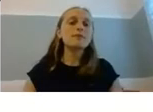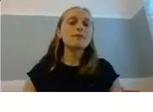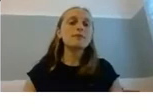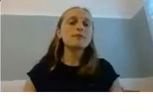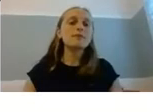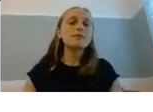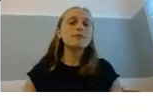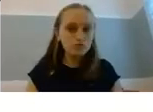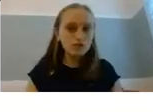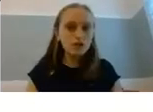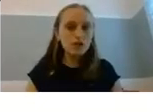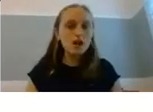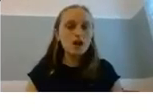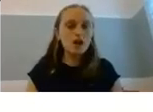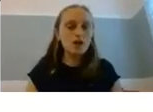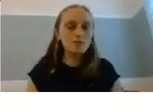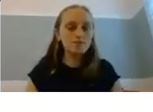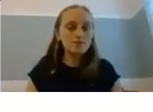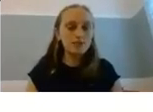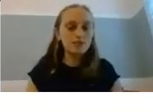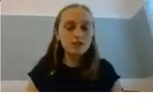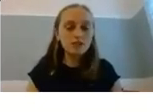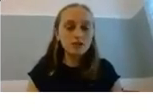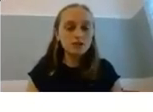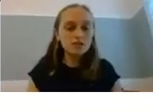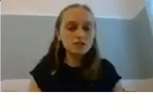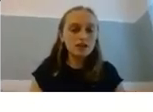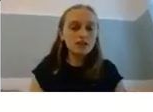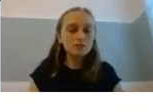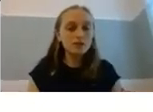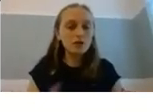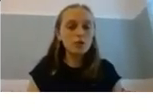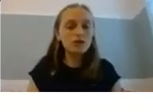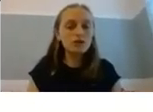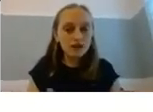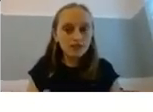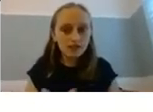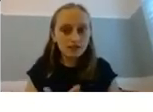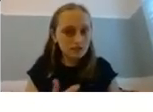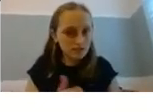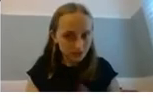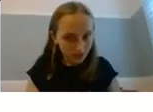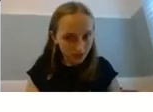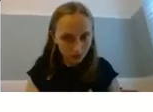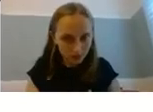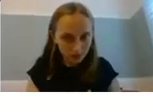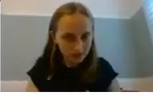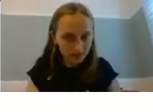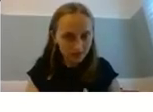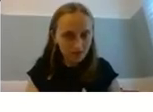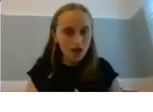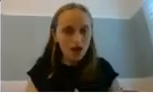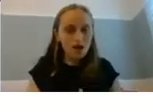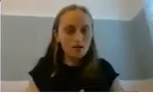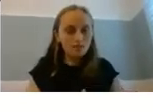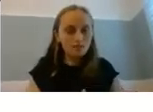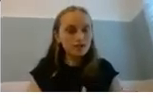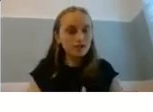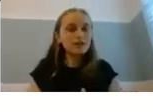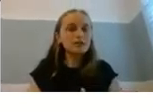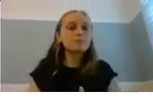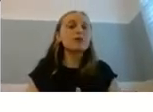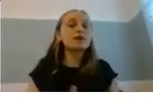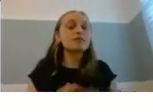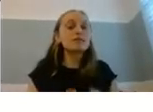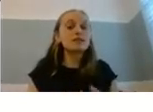is that by the 19th century in the United States about one in five thousand seven hundred people were deaf so